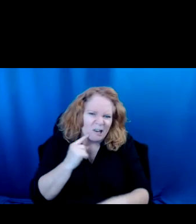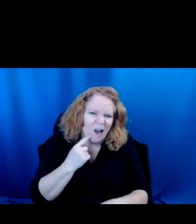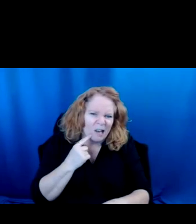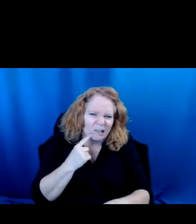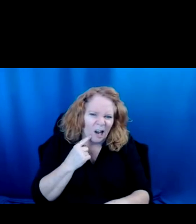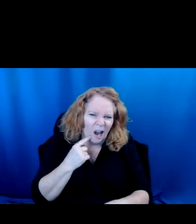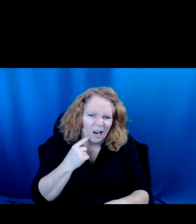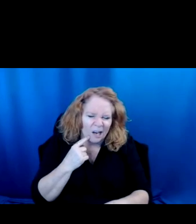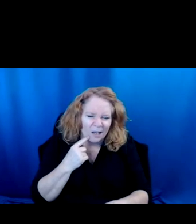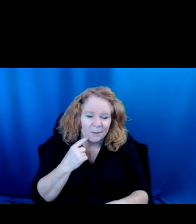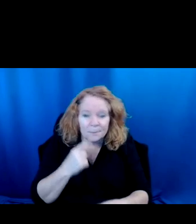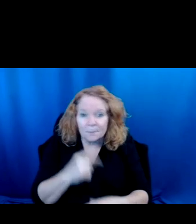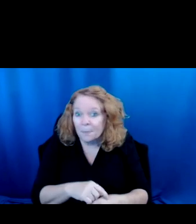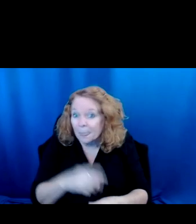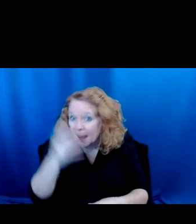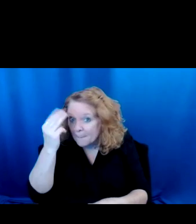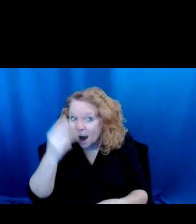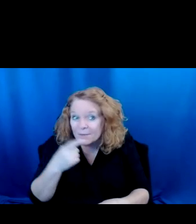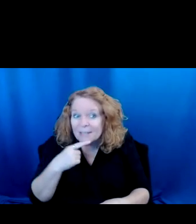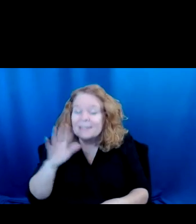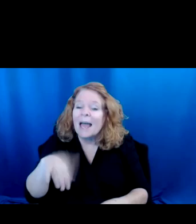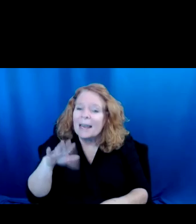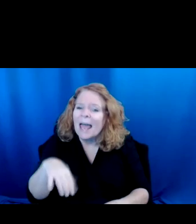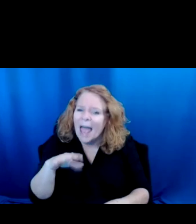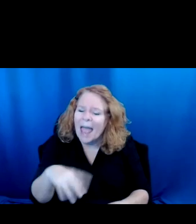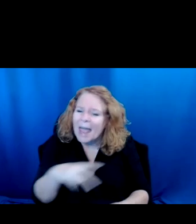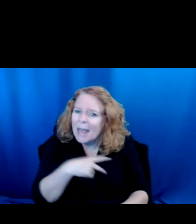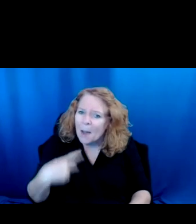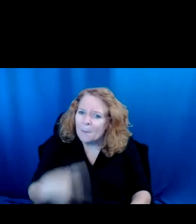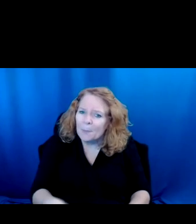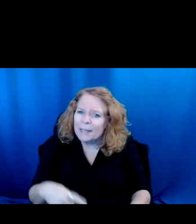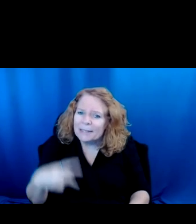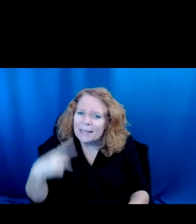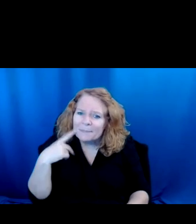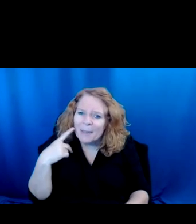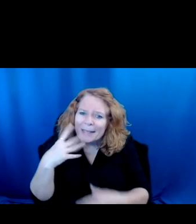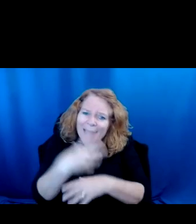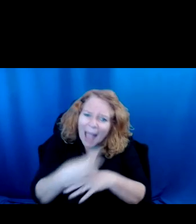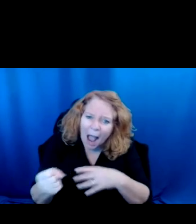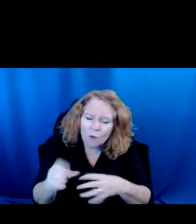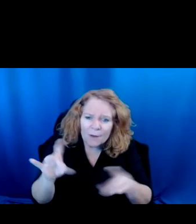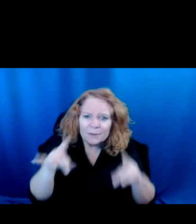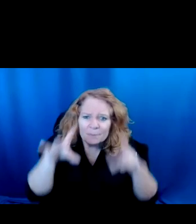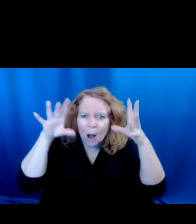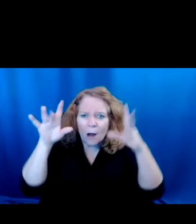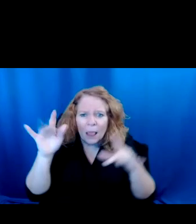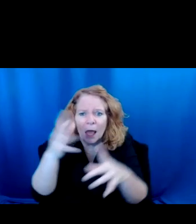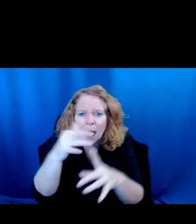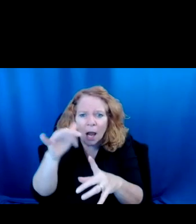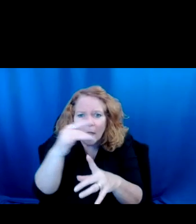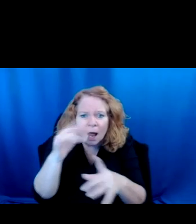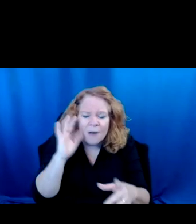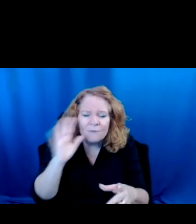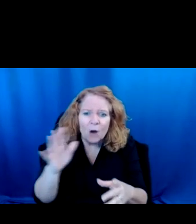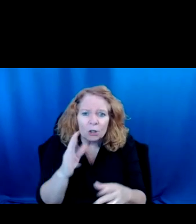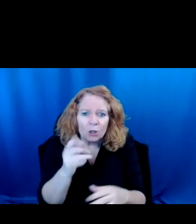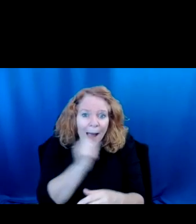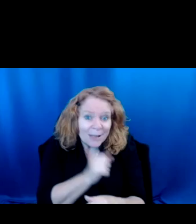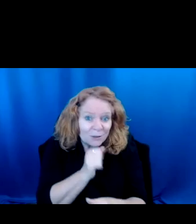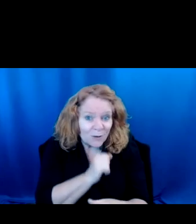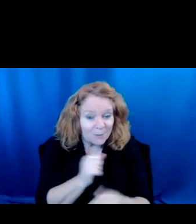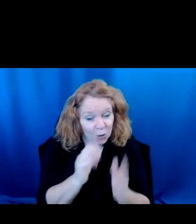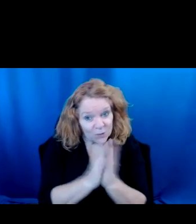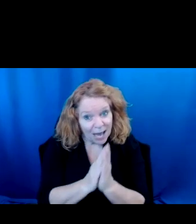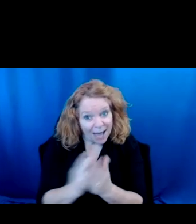Candy," Marvin said. "Princess Peggy has run out of sparkly sparkles for her ice creams, and she sent me to get